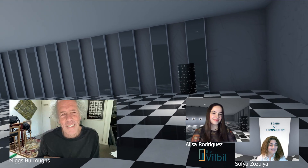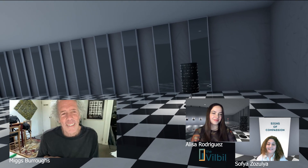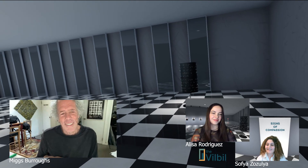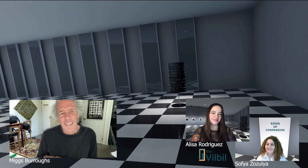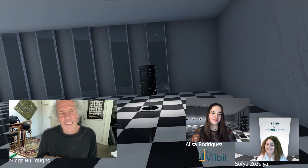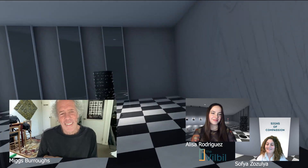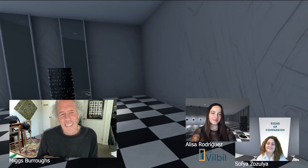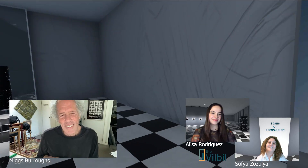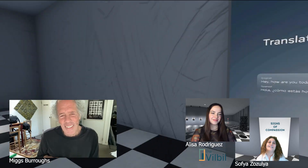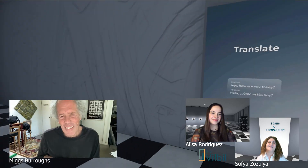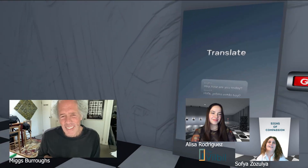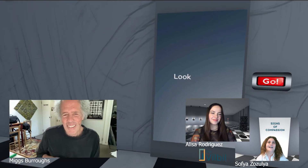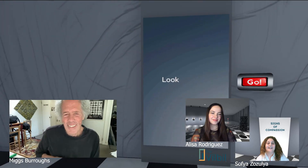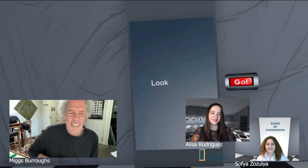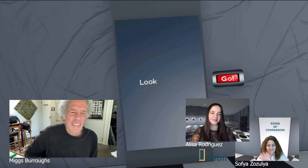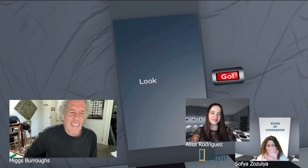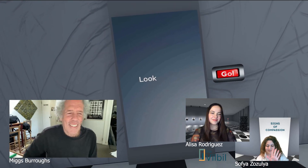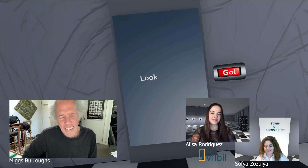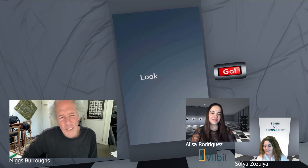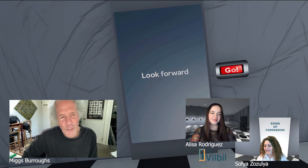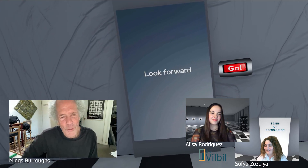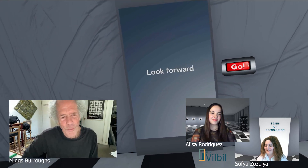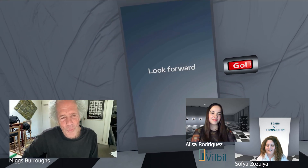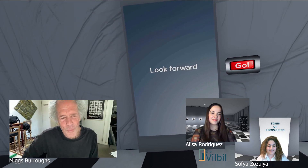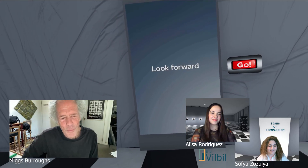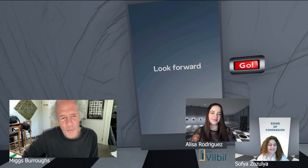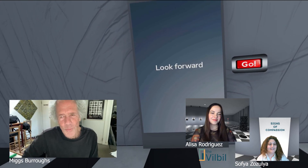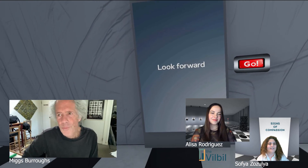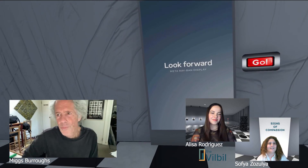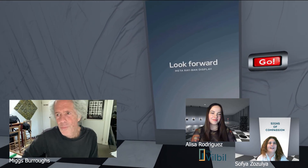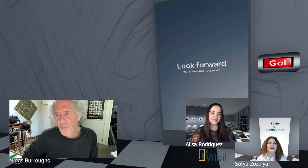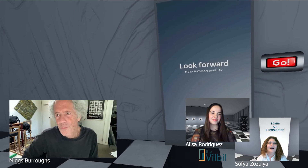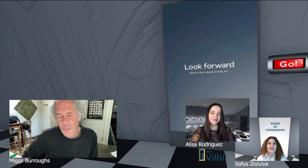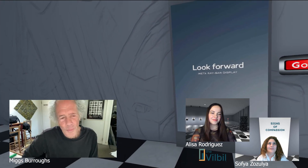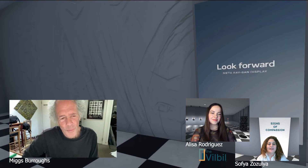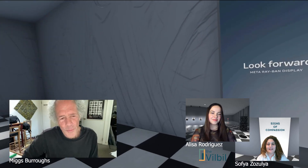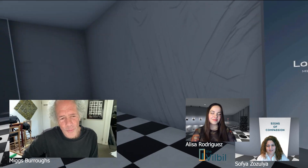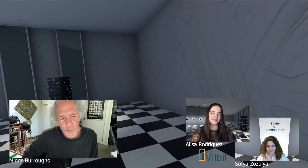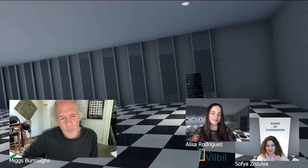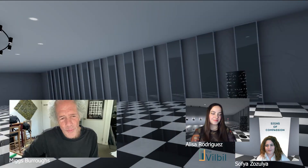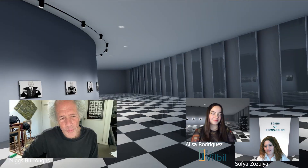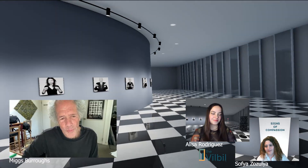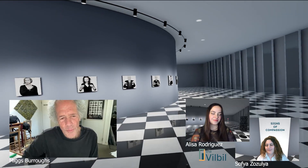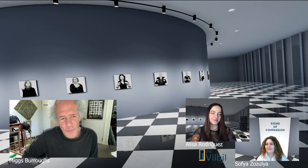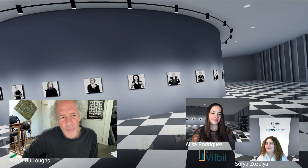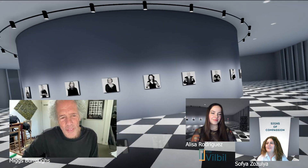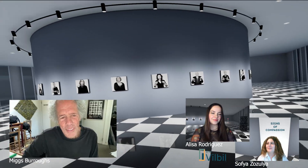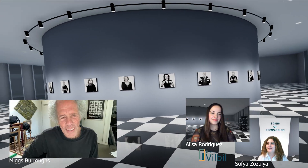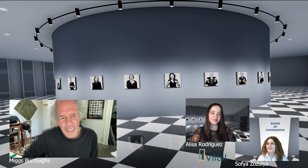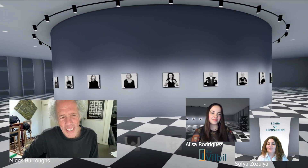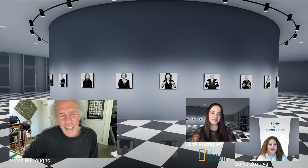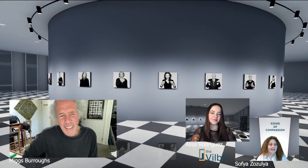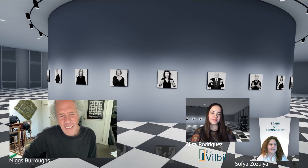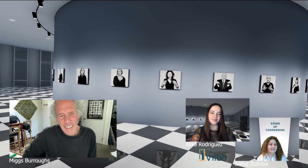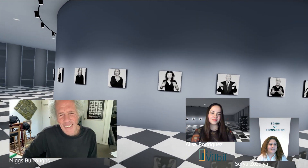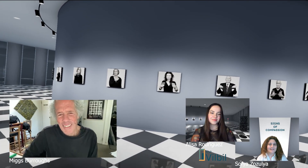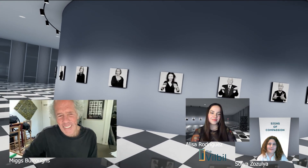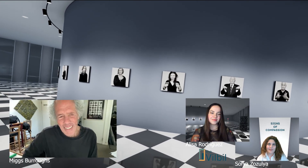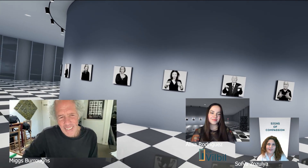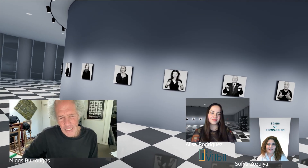Yeah, no, that's a good answer. One last question. It's like easier. Again, because we don't know that much about you. Is there something